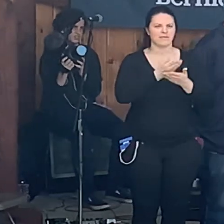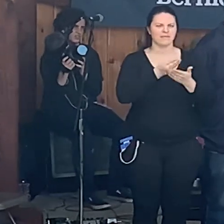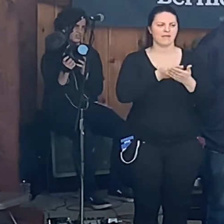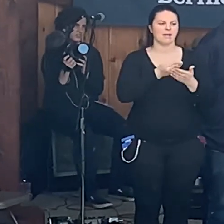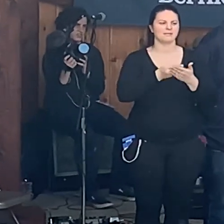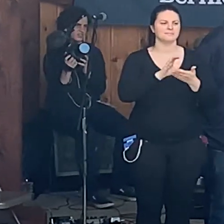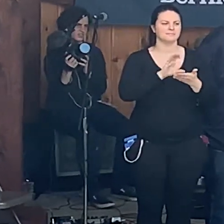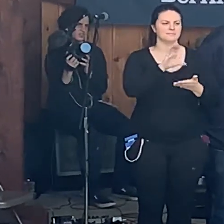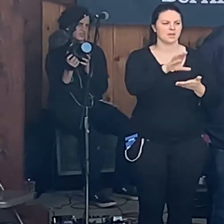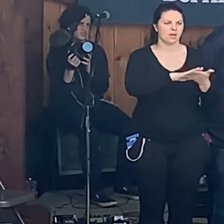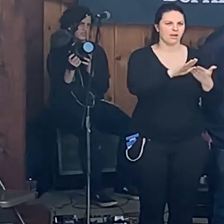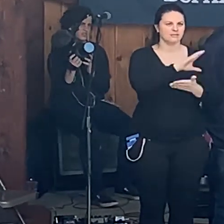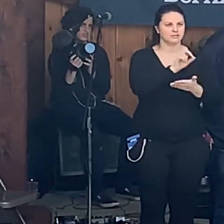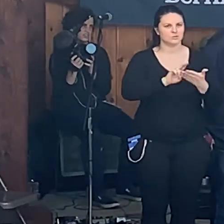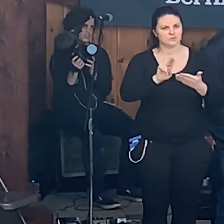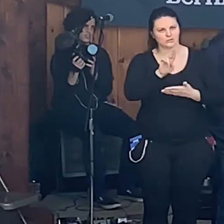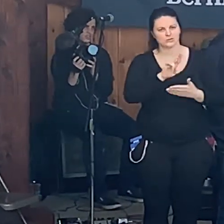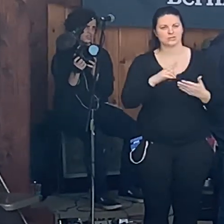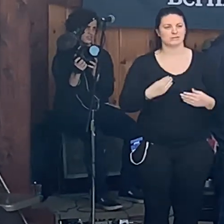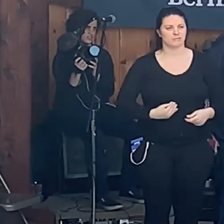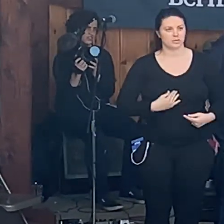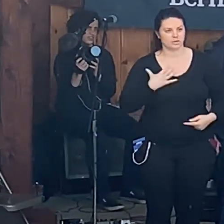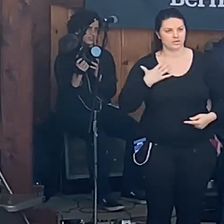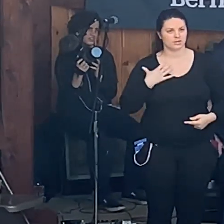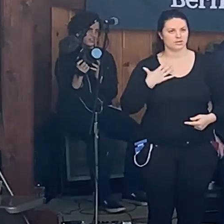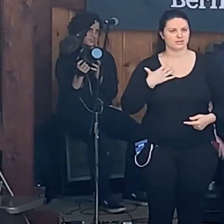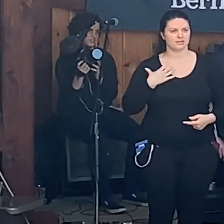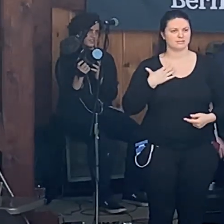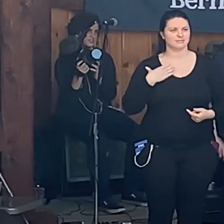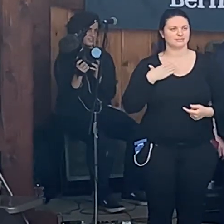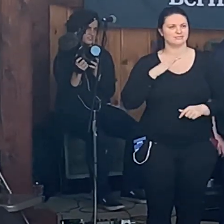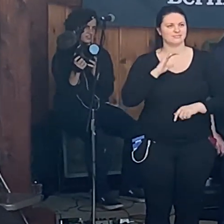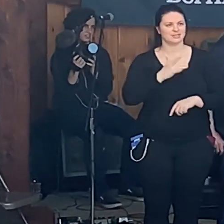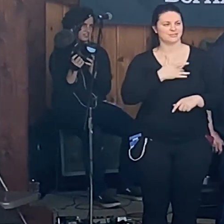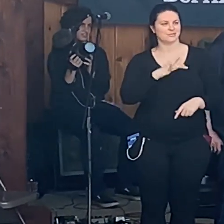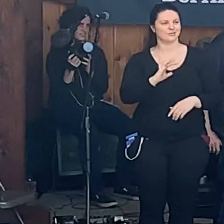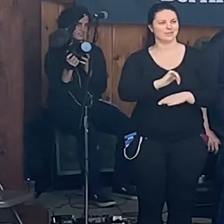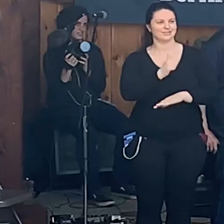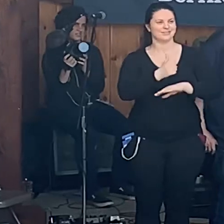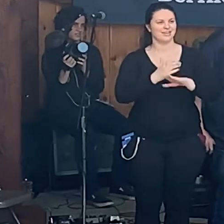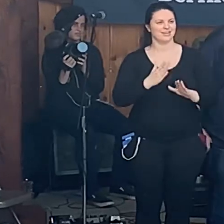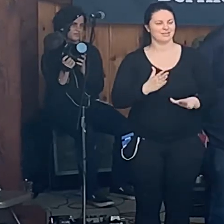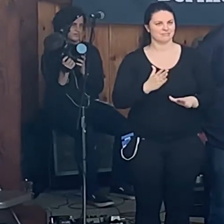universities. Bernie, the trendsetter? Who knew?